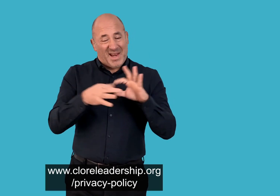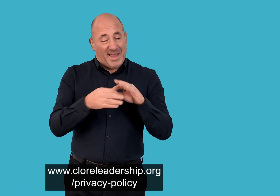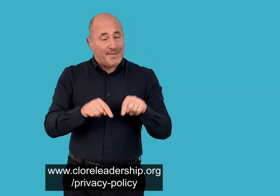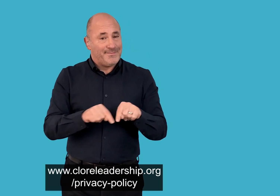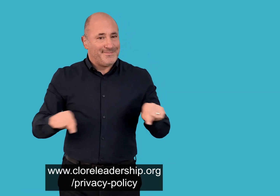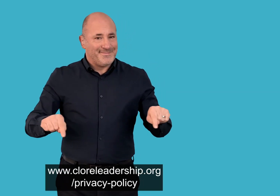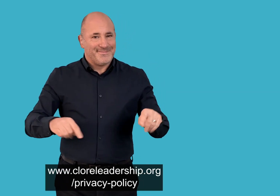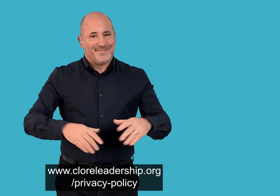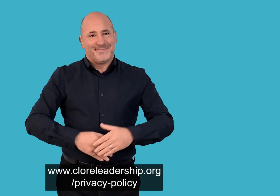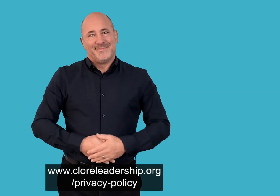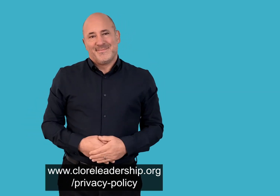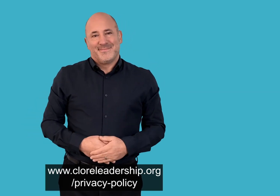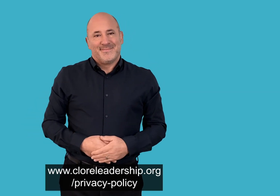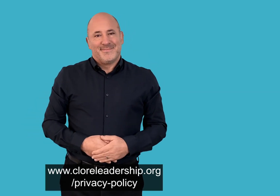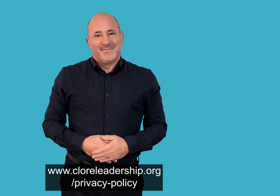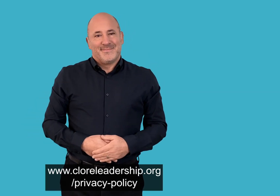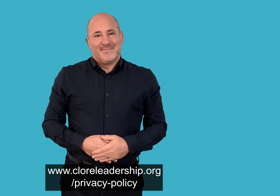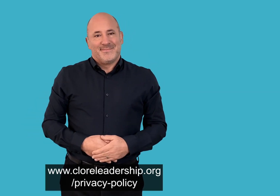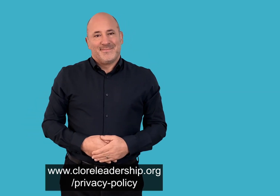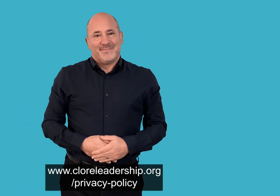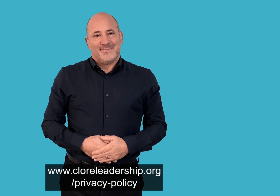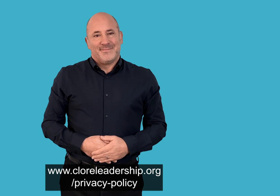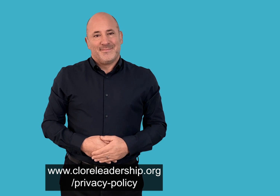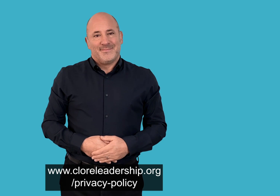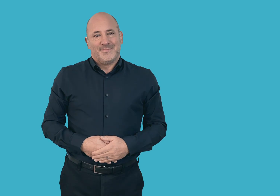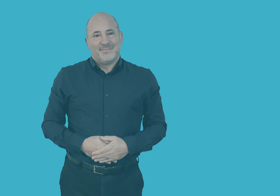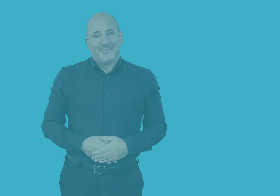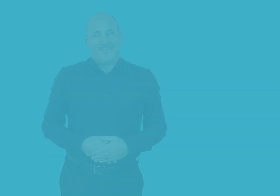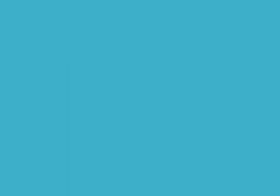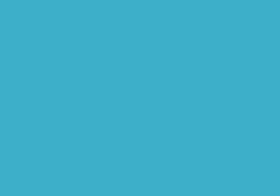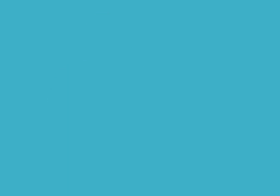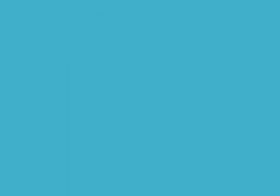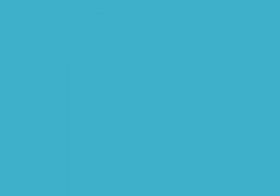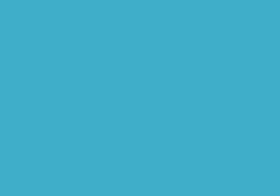www.cloreleadership.org/privacy-policy.